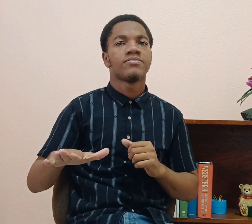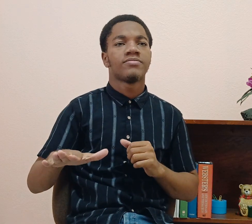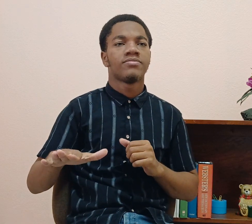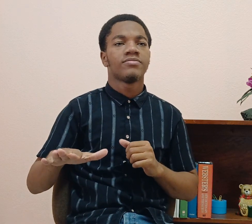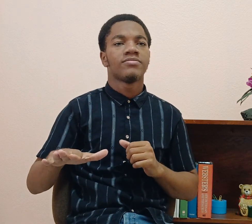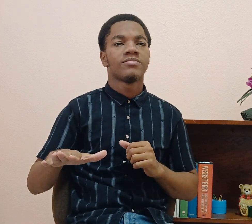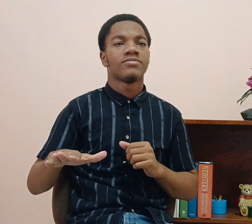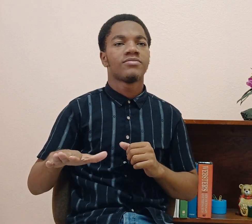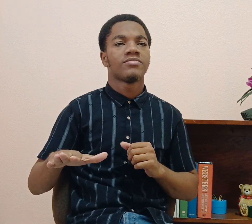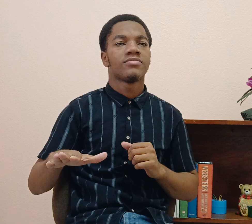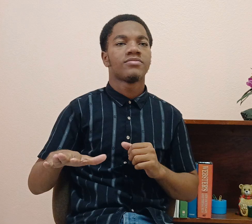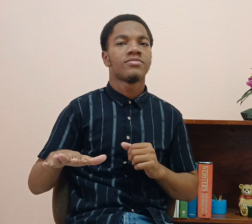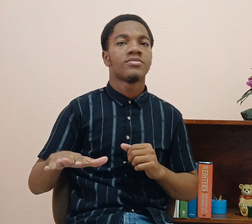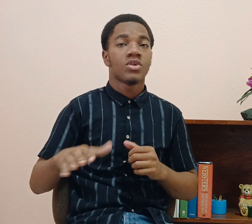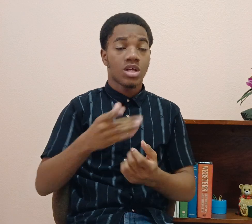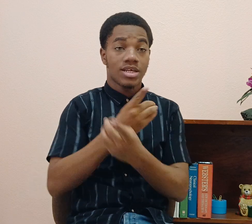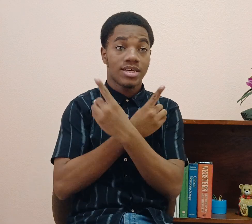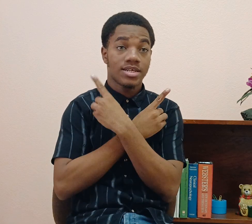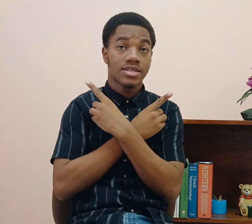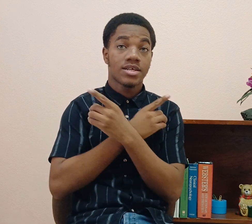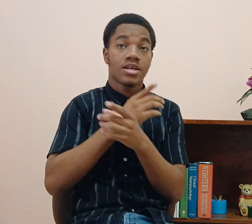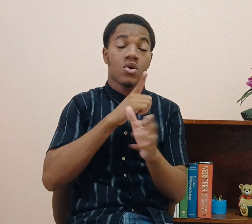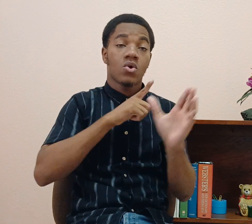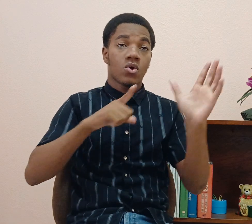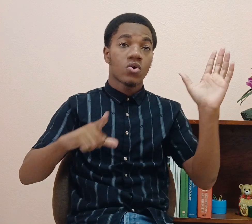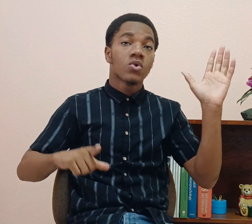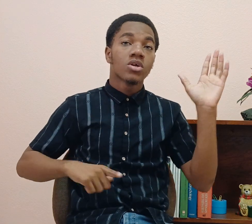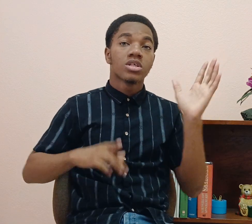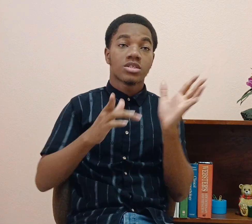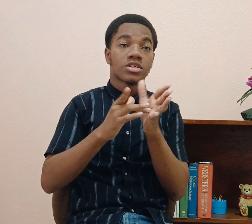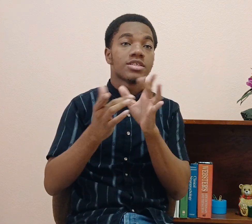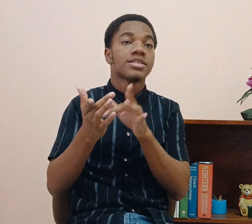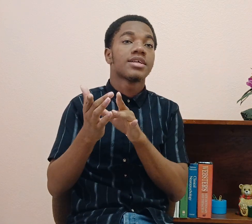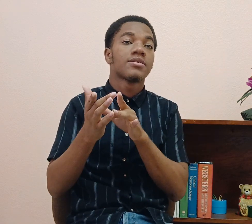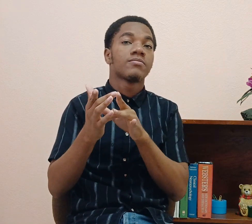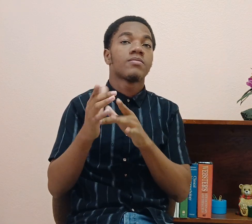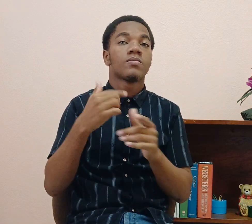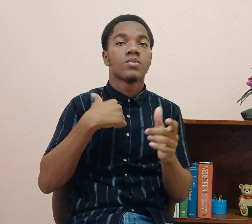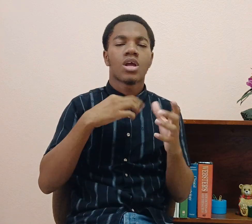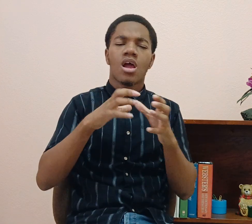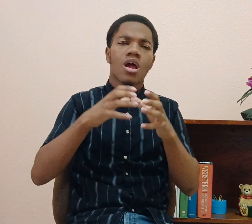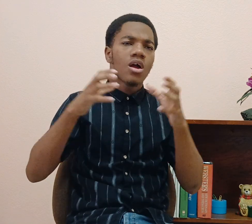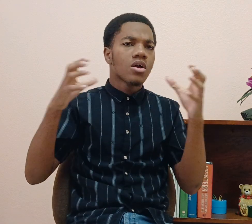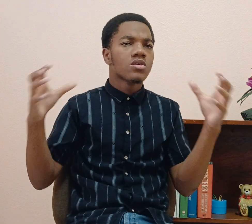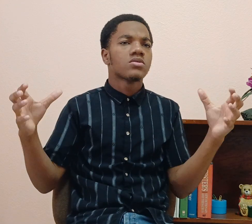Dear Lord Jesus, I'm so very sorry that I was mean today.